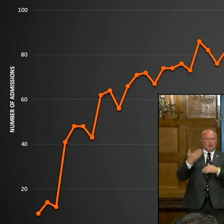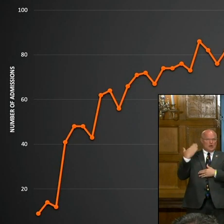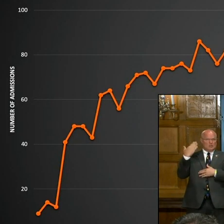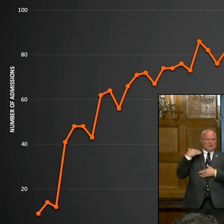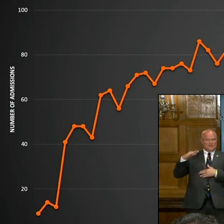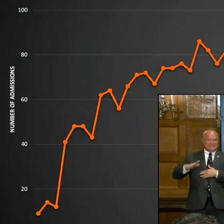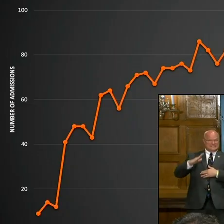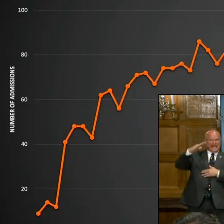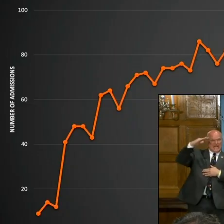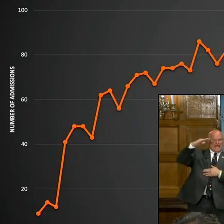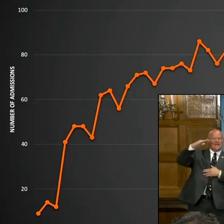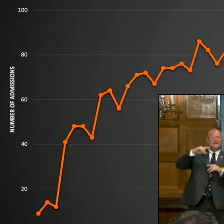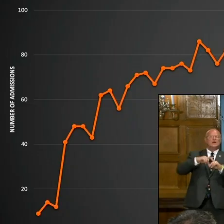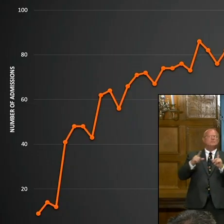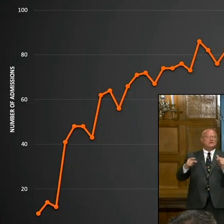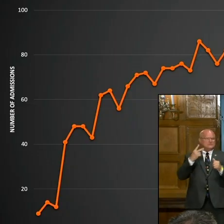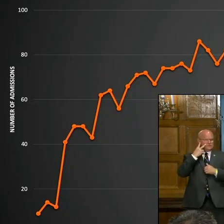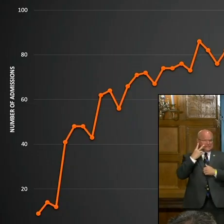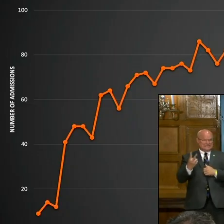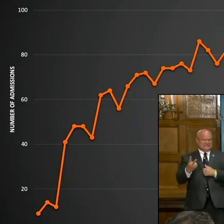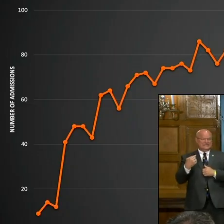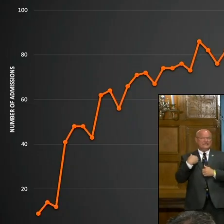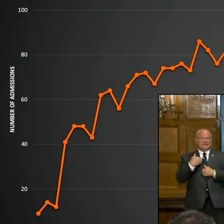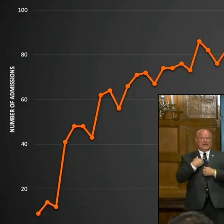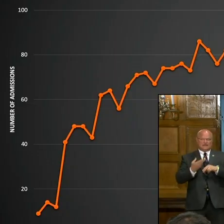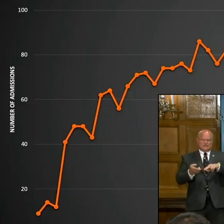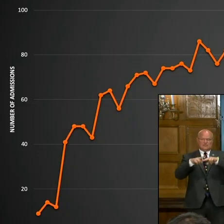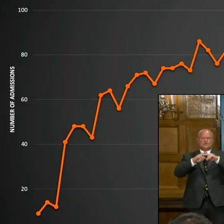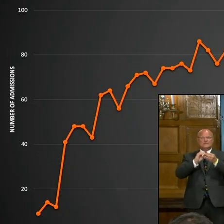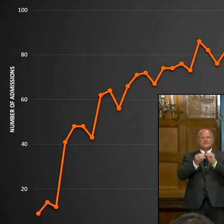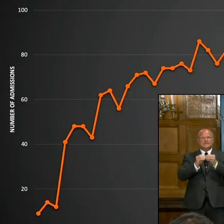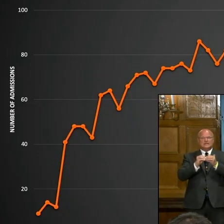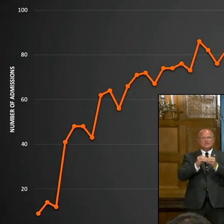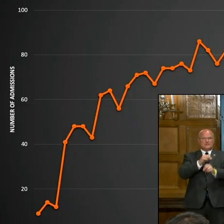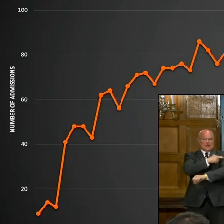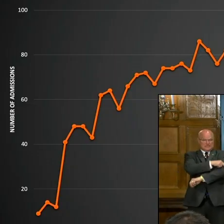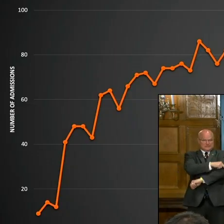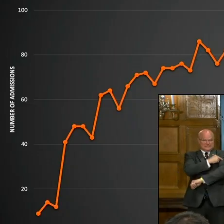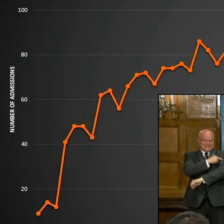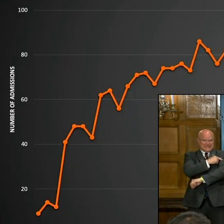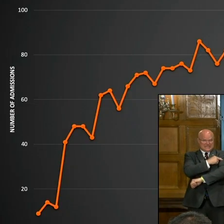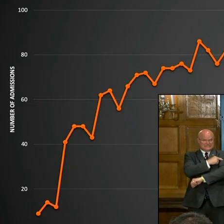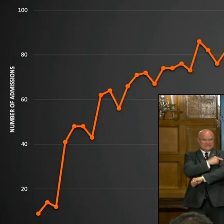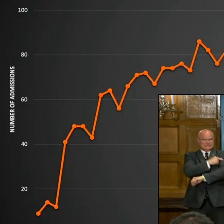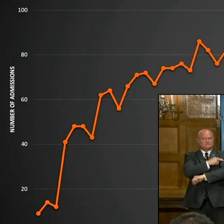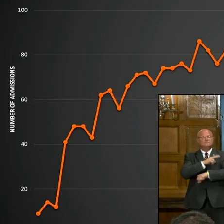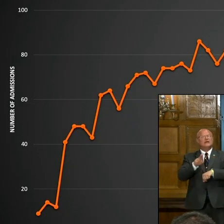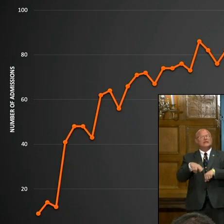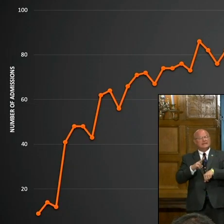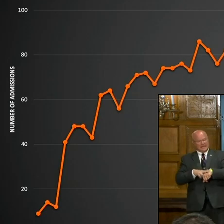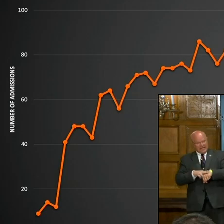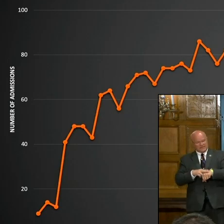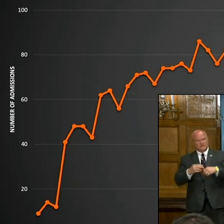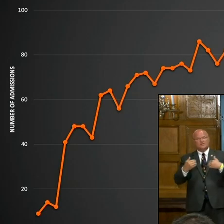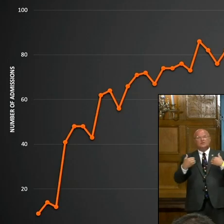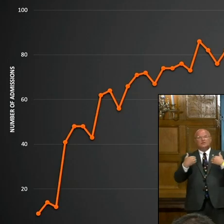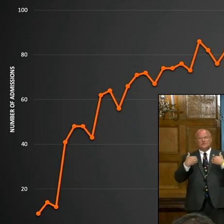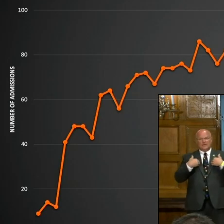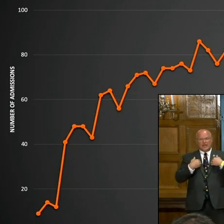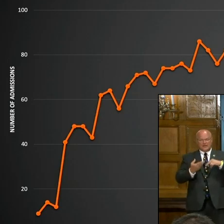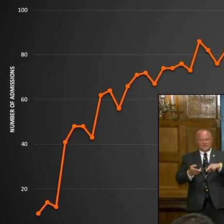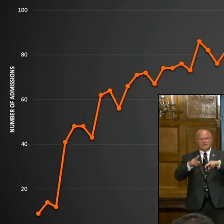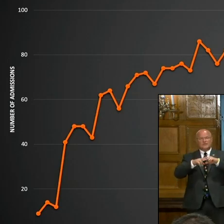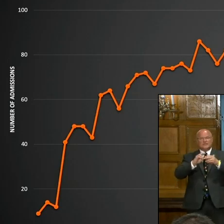previous high, but you can see we have increased number of hospitalizations, which is natural when you have